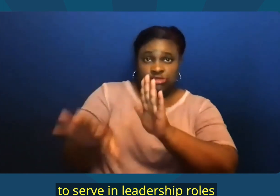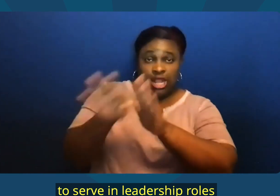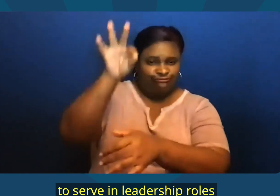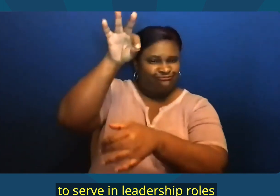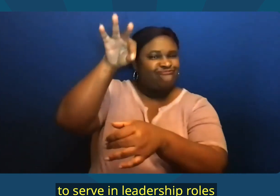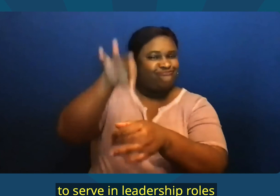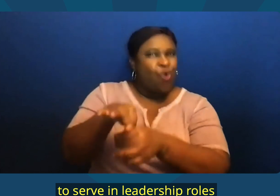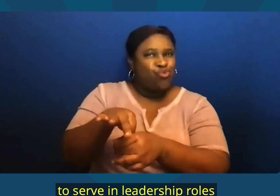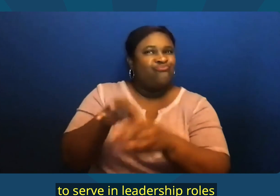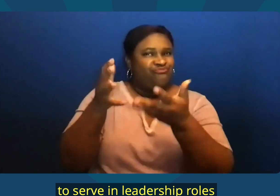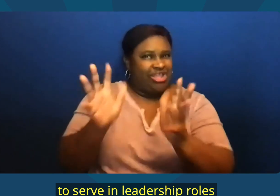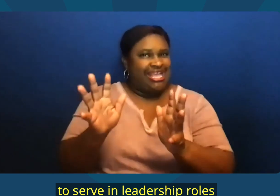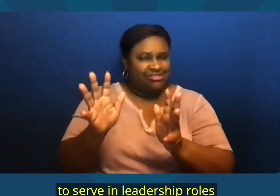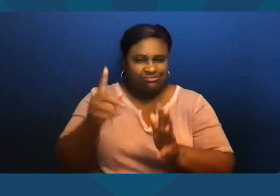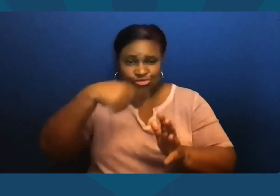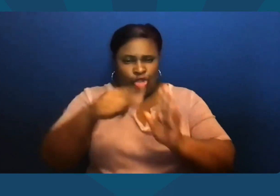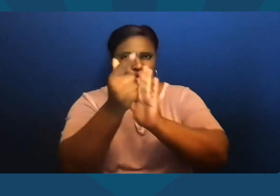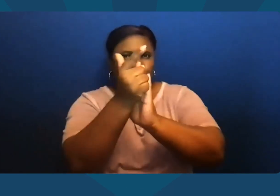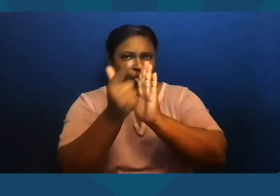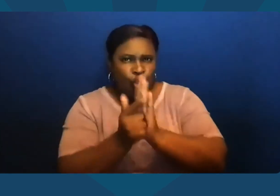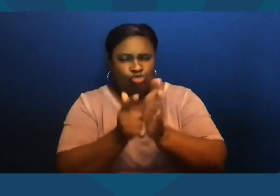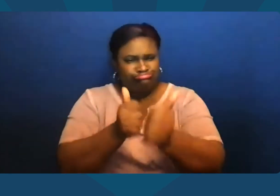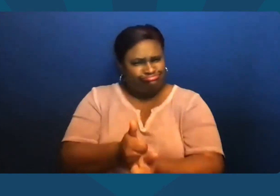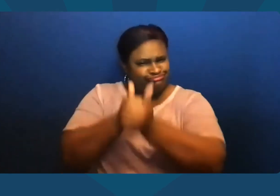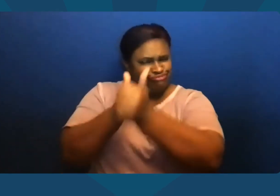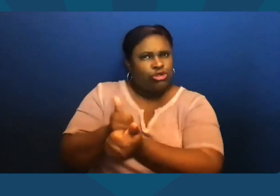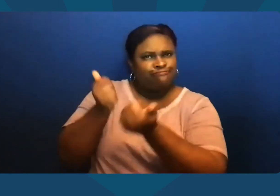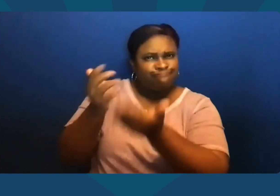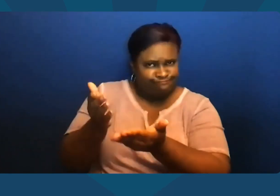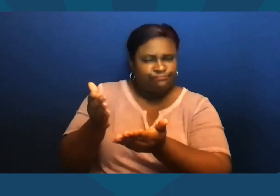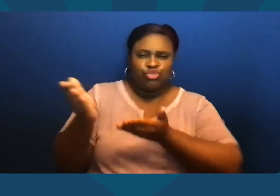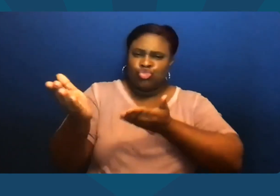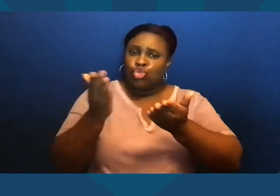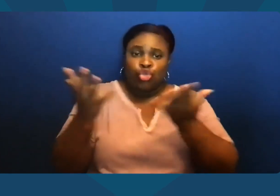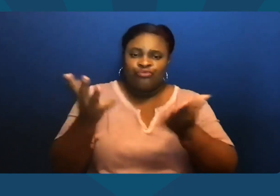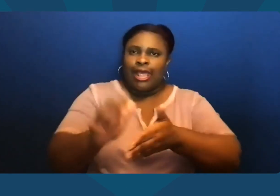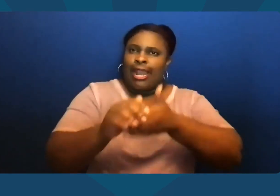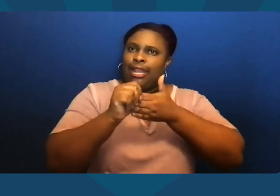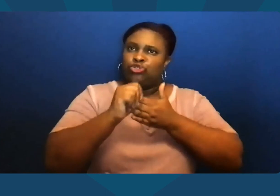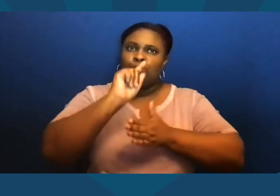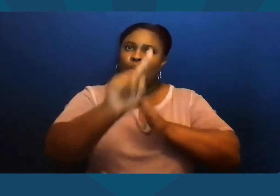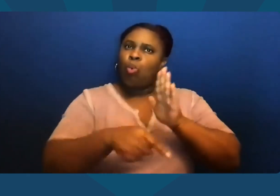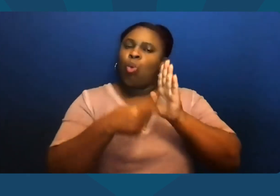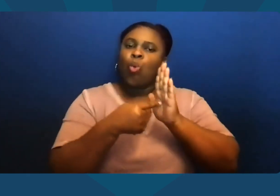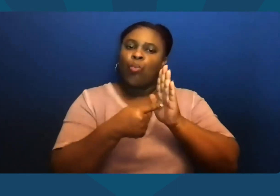the Arizona legislature, including Speaker Pro Tem.